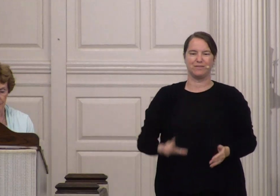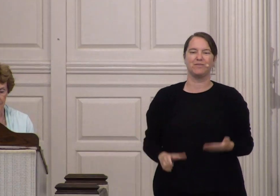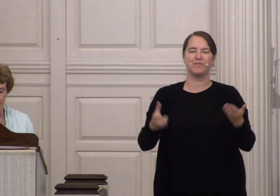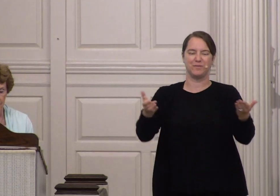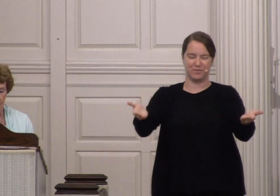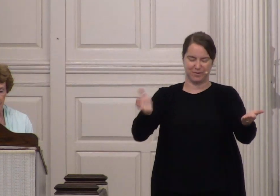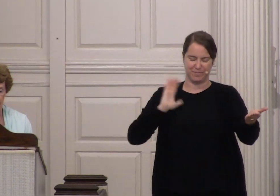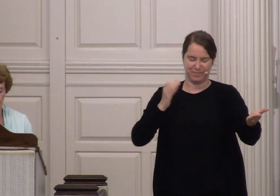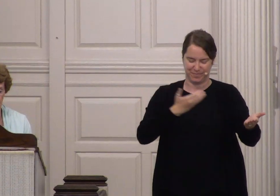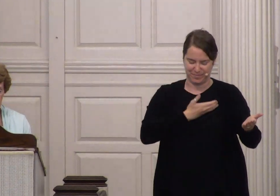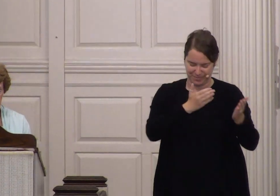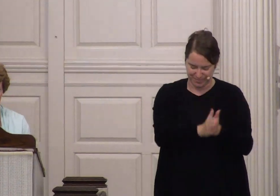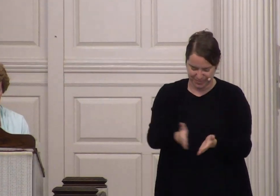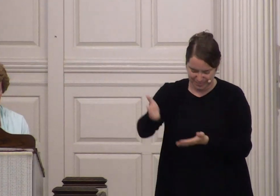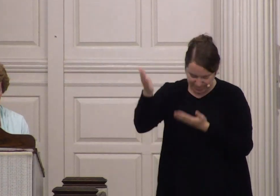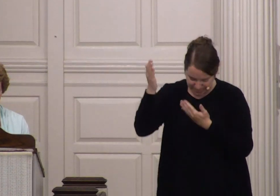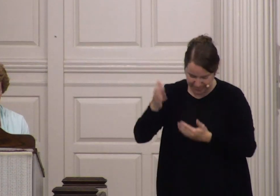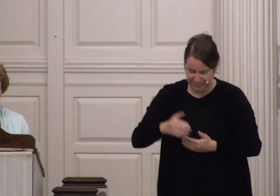prayer.